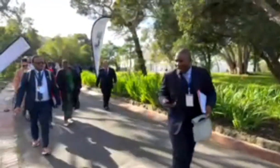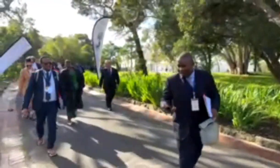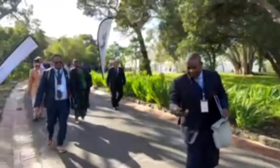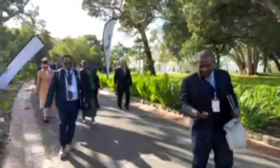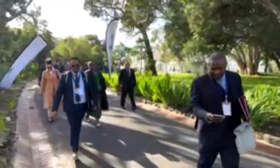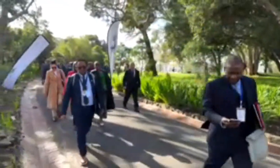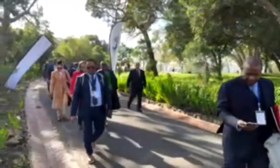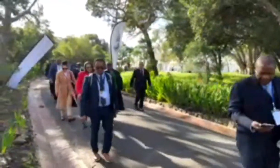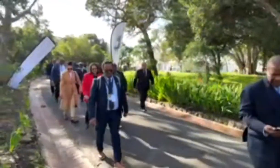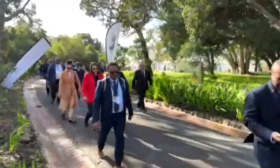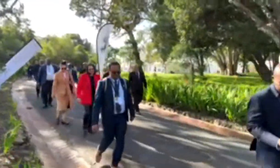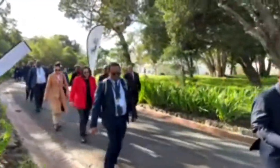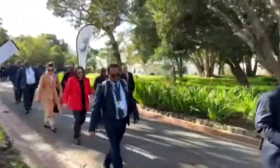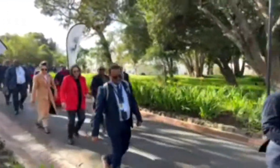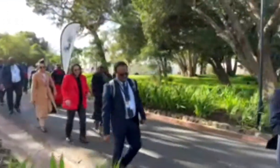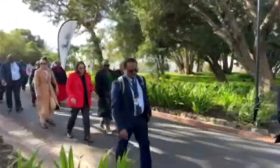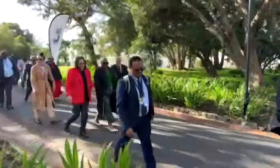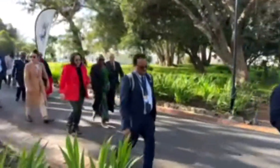Yeah.